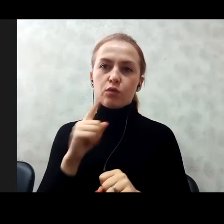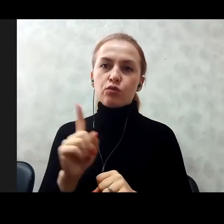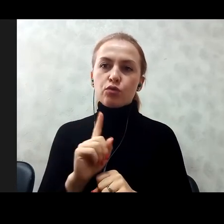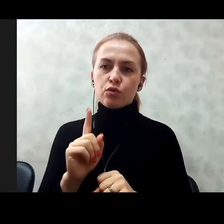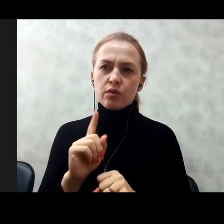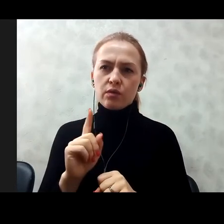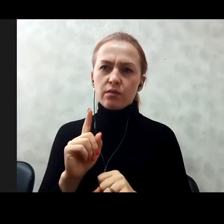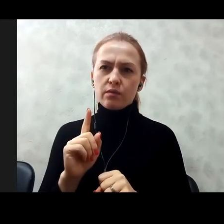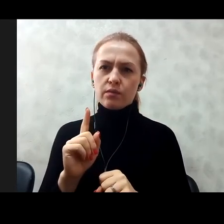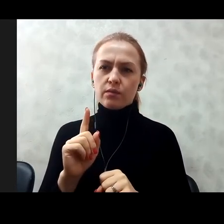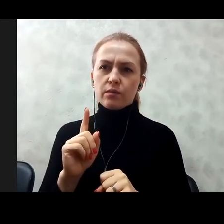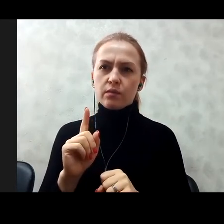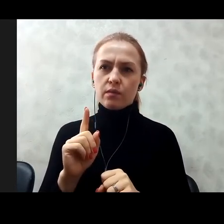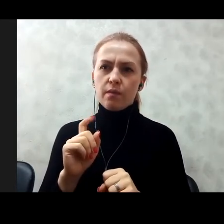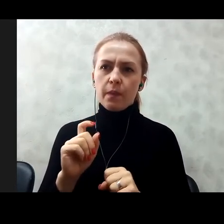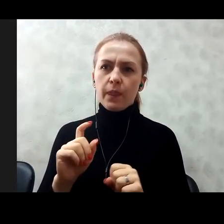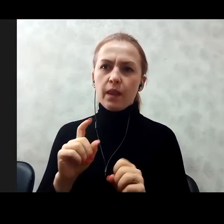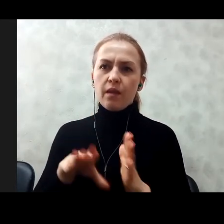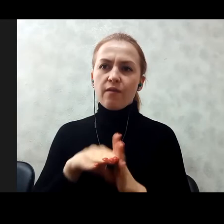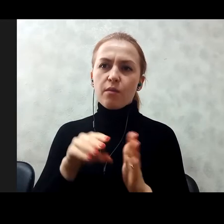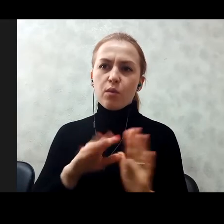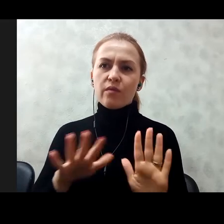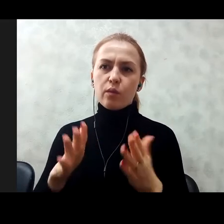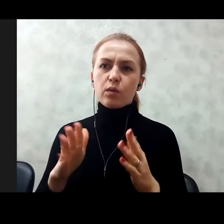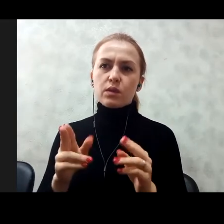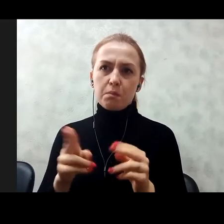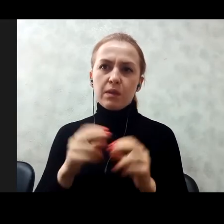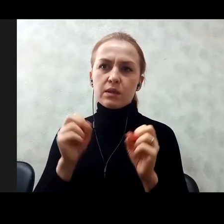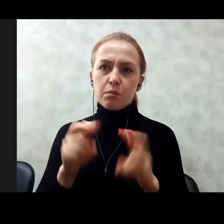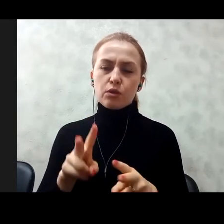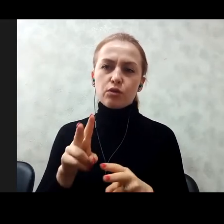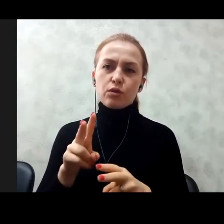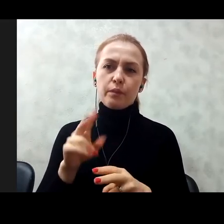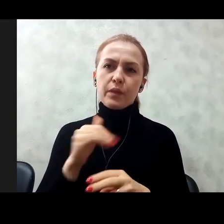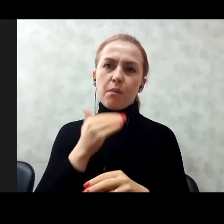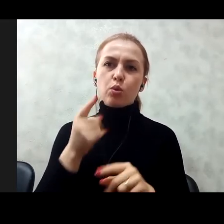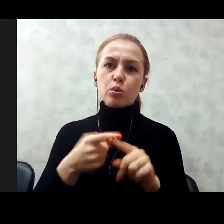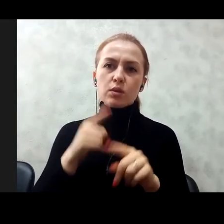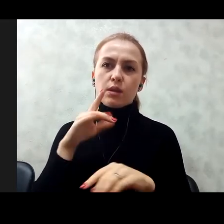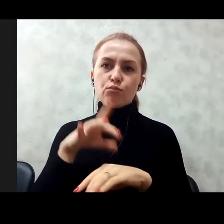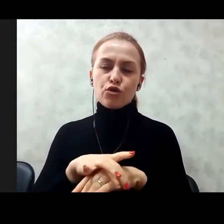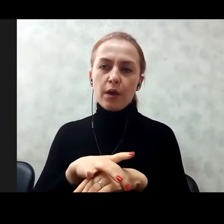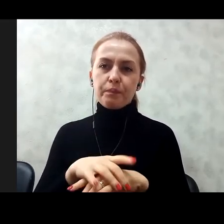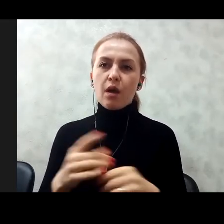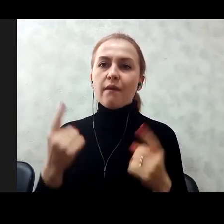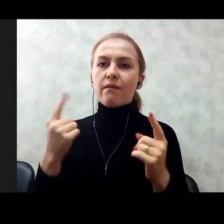can say that the elections were held safely and